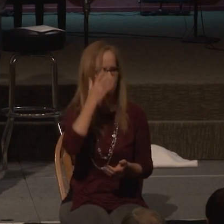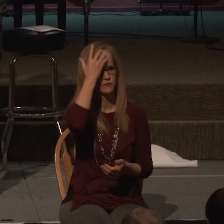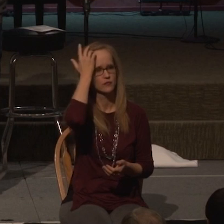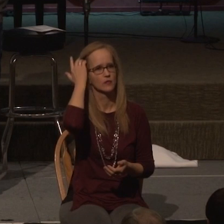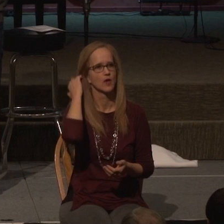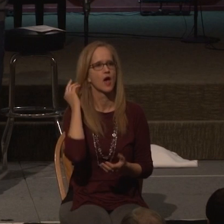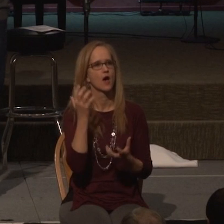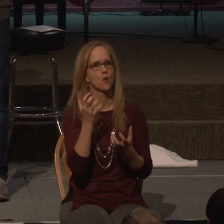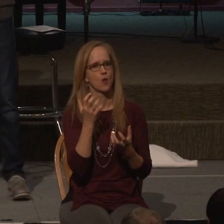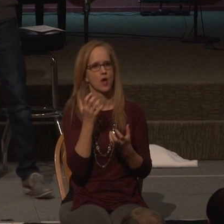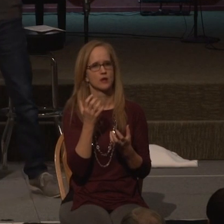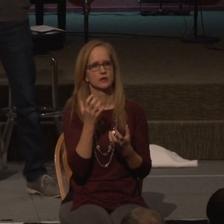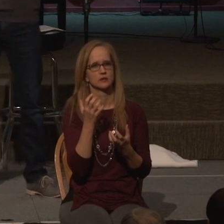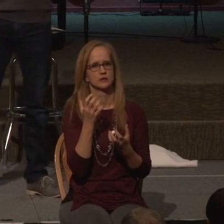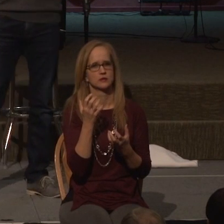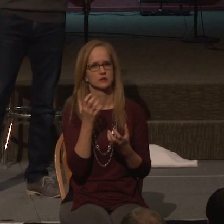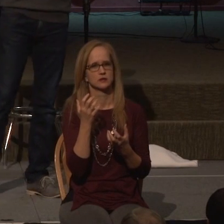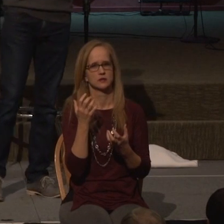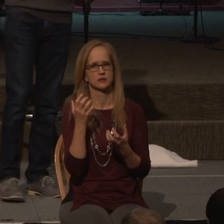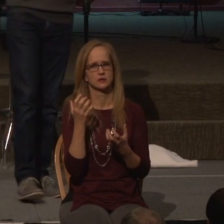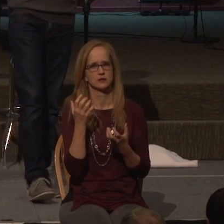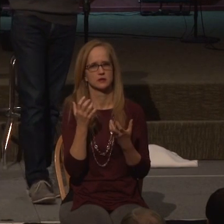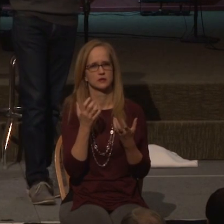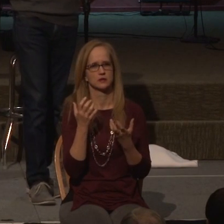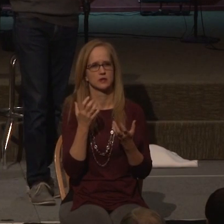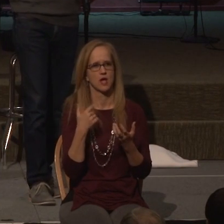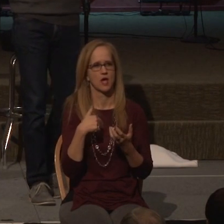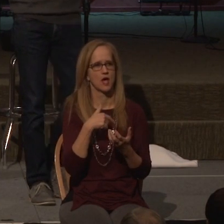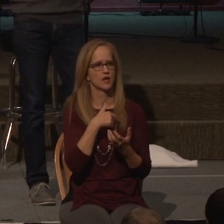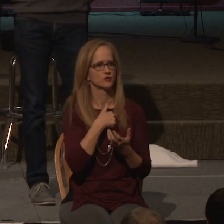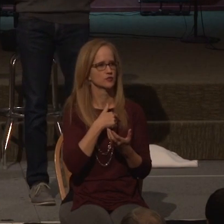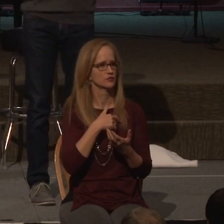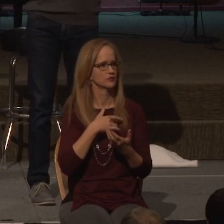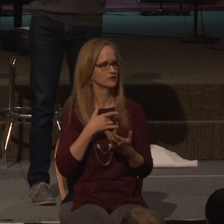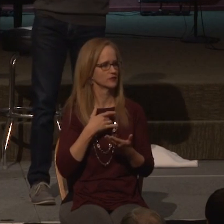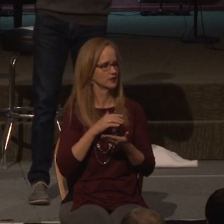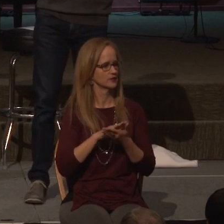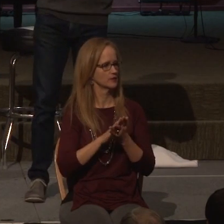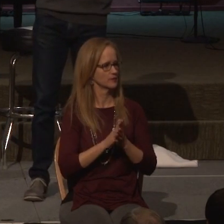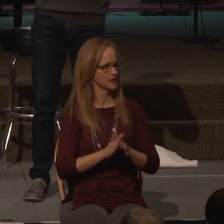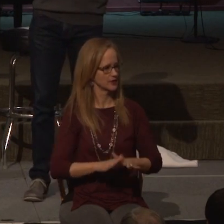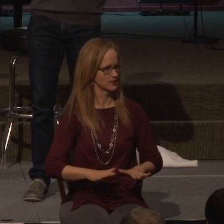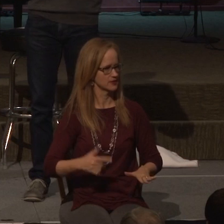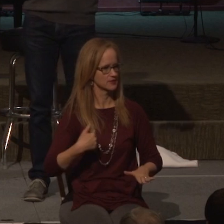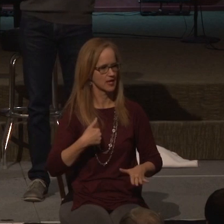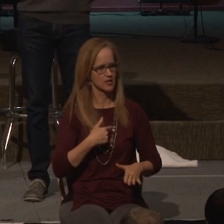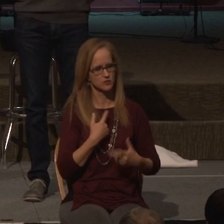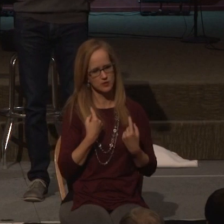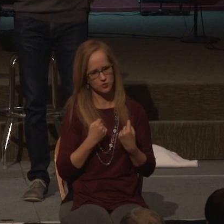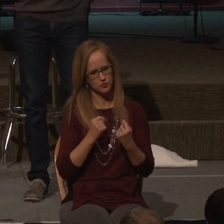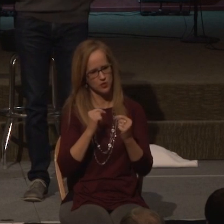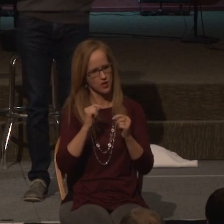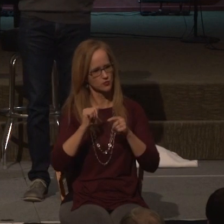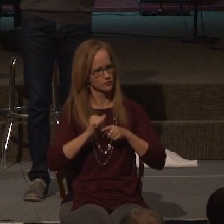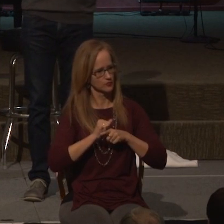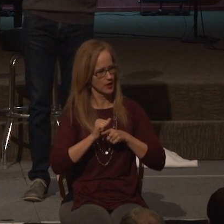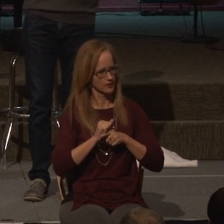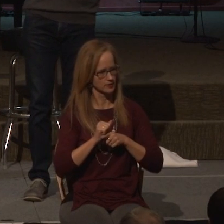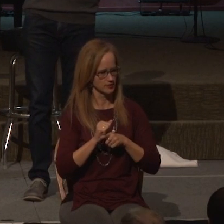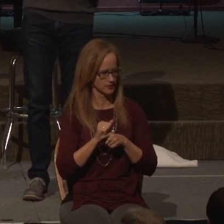I want to put some of us into a state of peace as we attempt to put this into